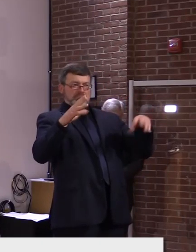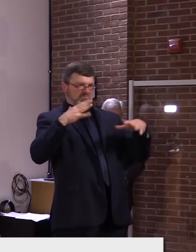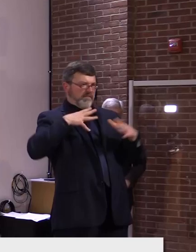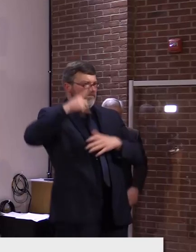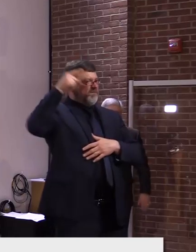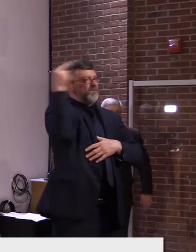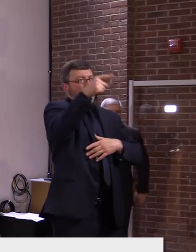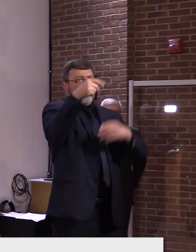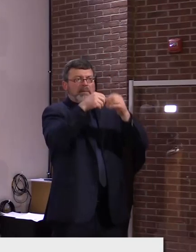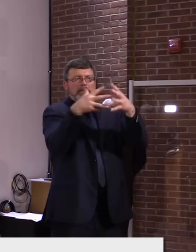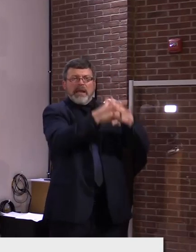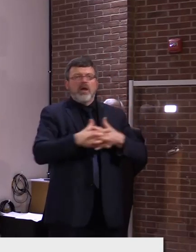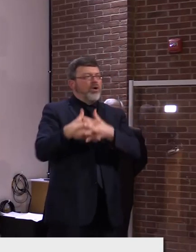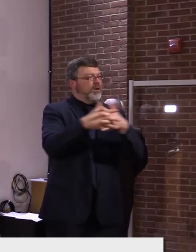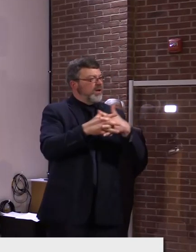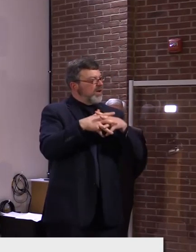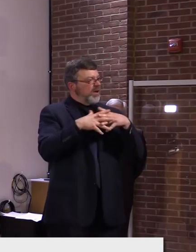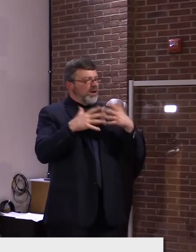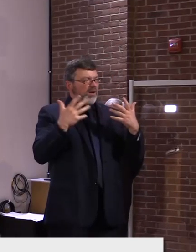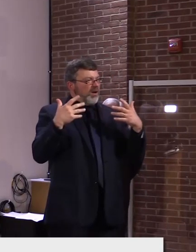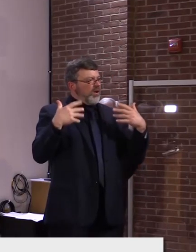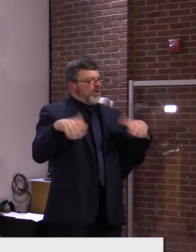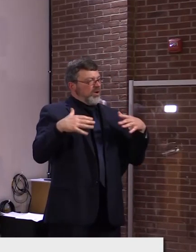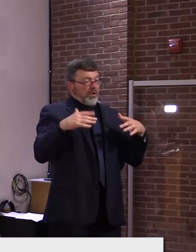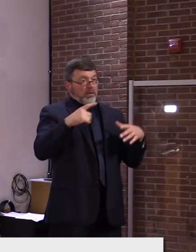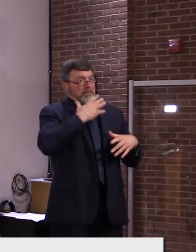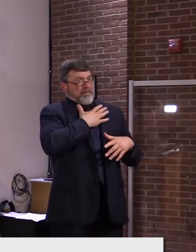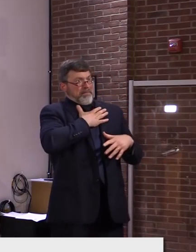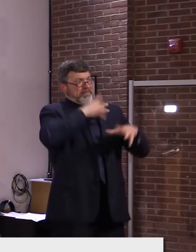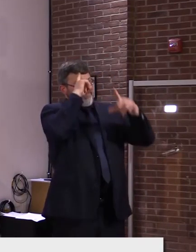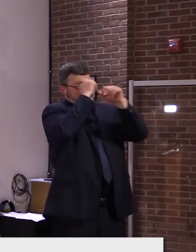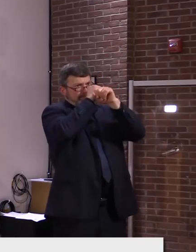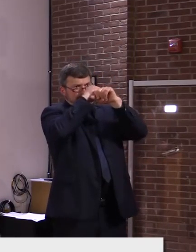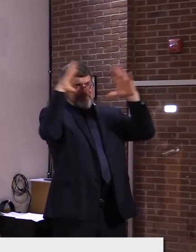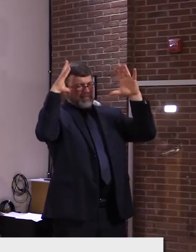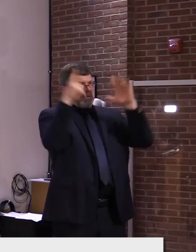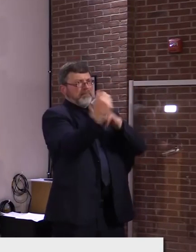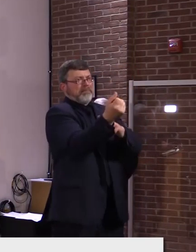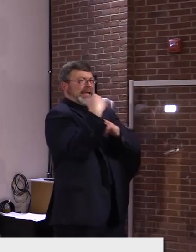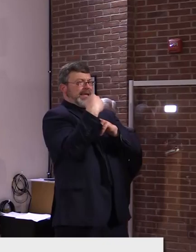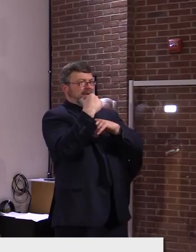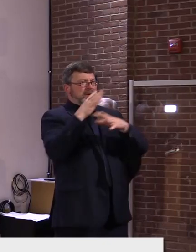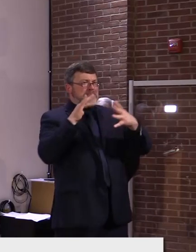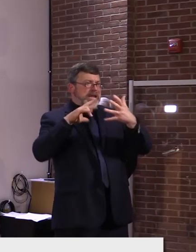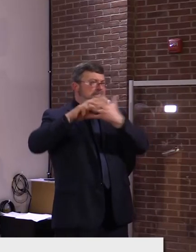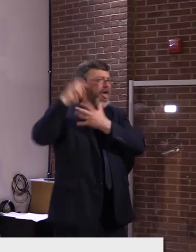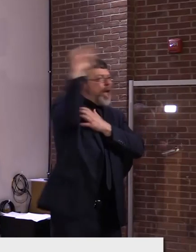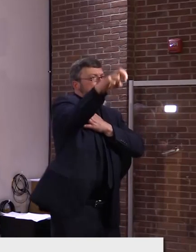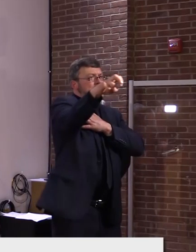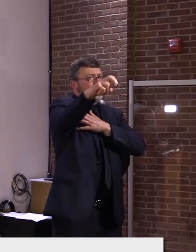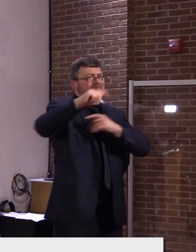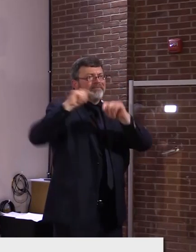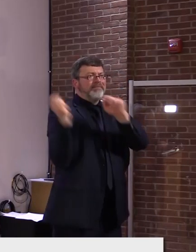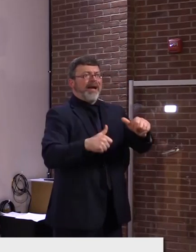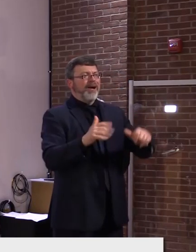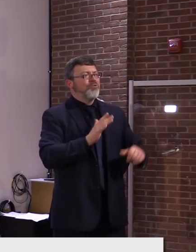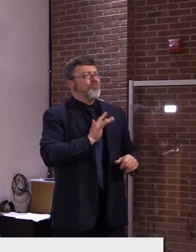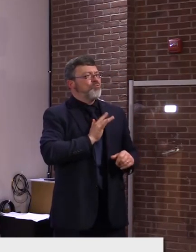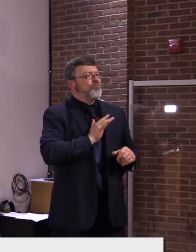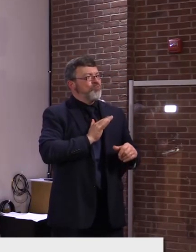safely. Now let's remember why this is so important. Vaccination is our most important tool to stop